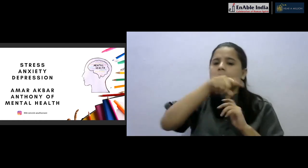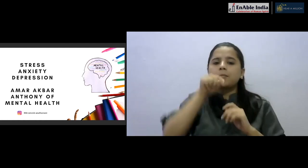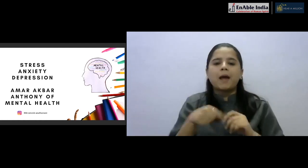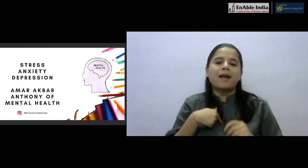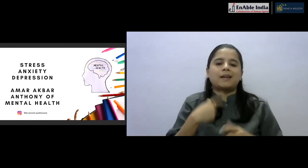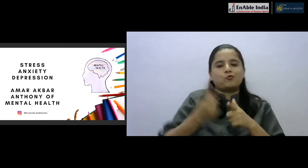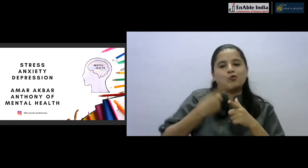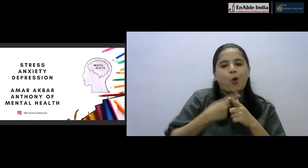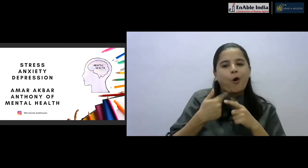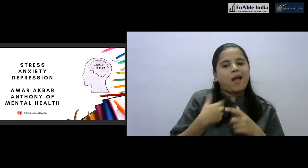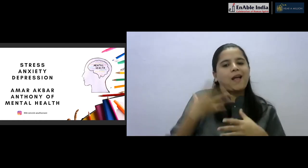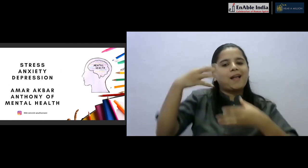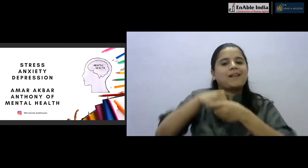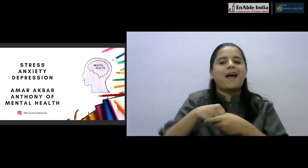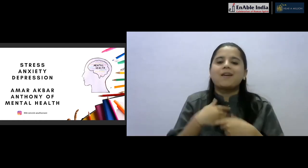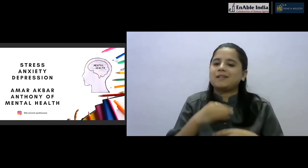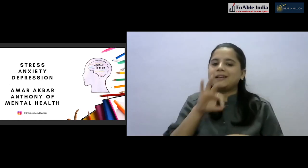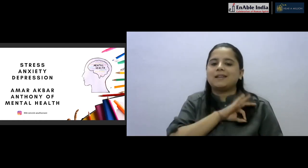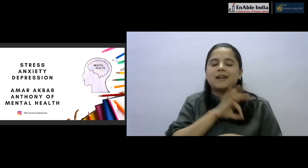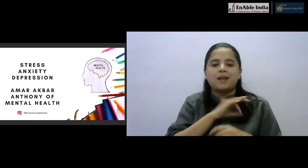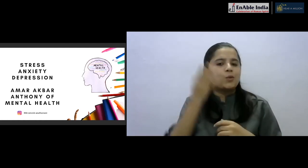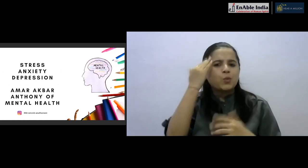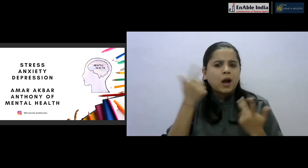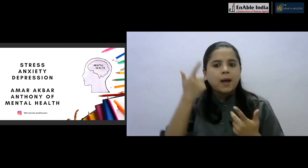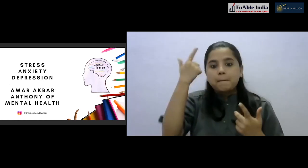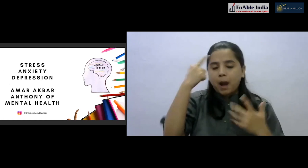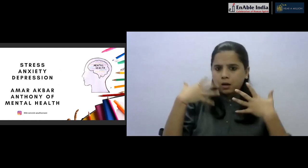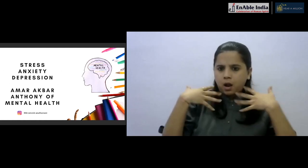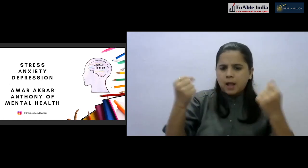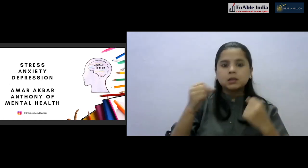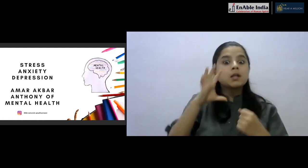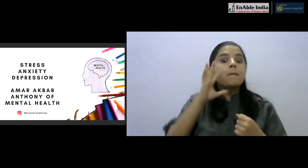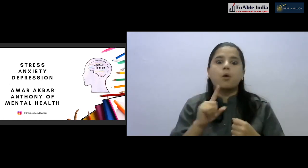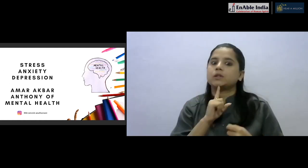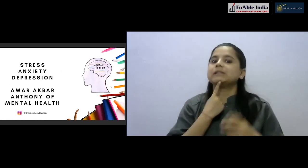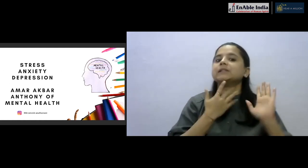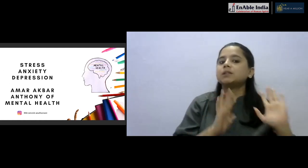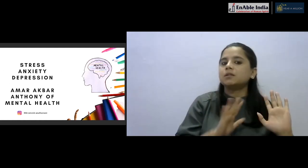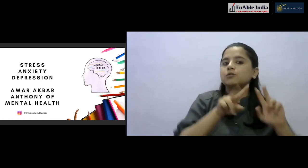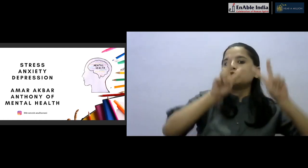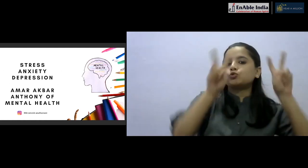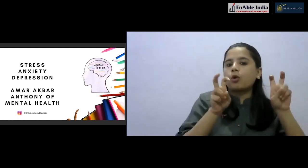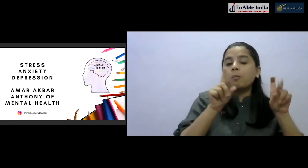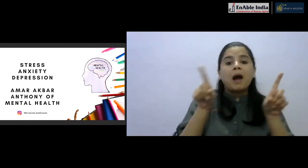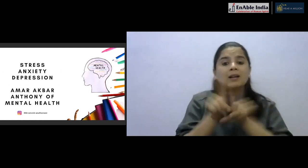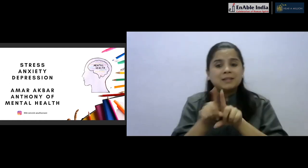humor, because it is very important, it is very serious, but at the same time we can't let it overpower